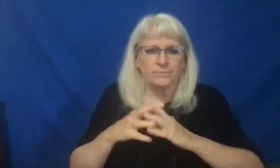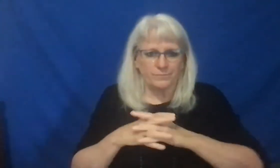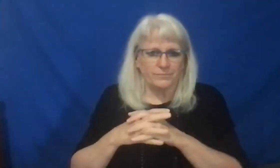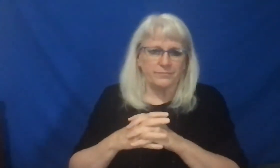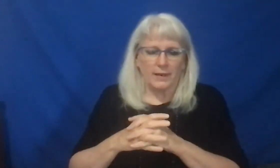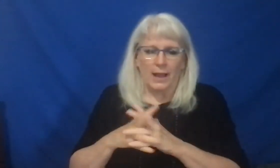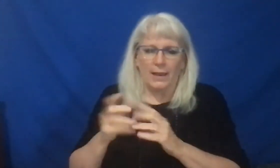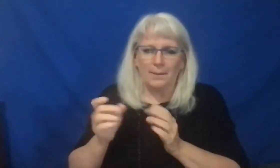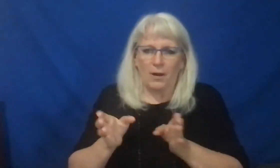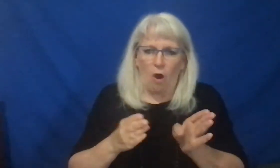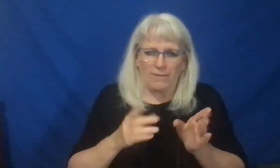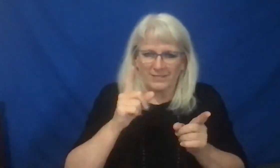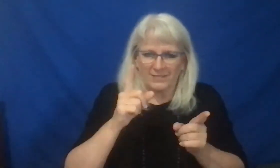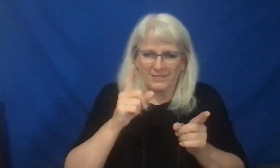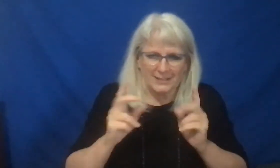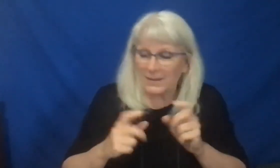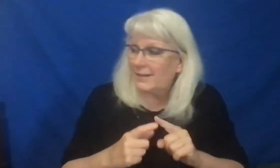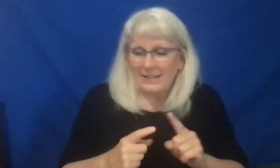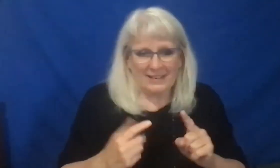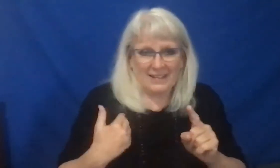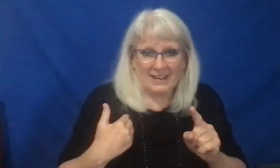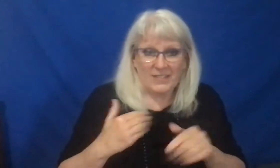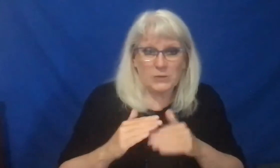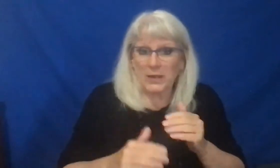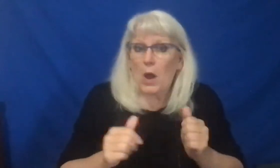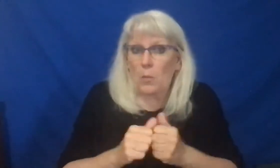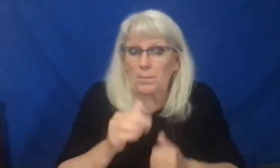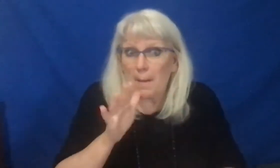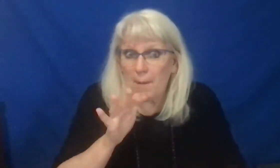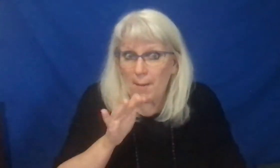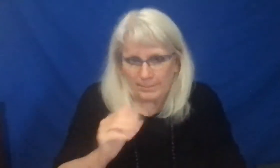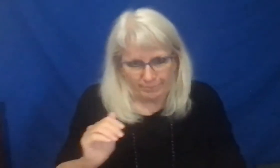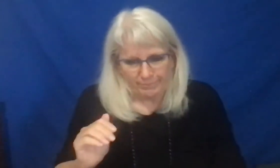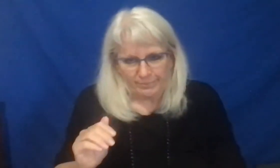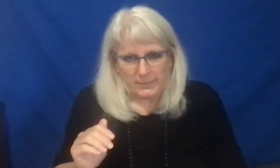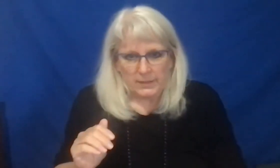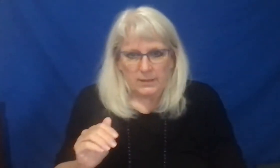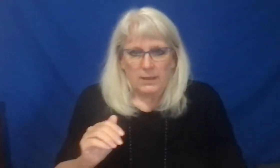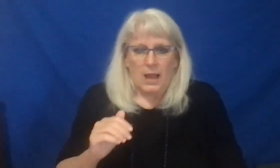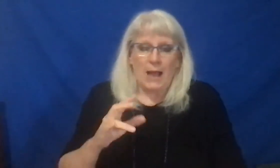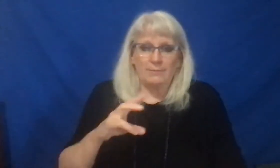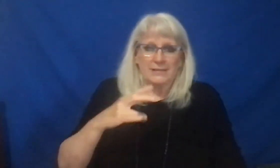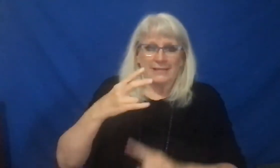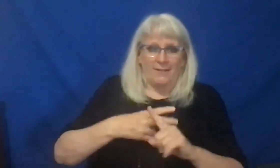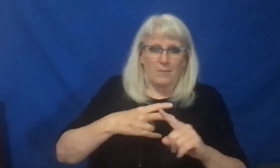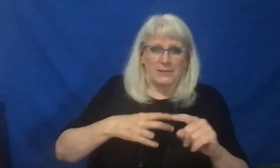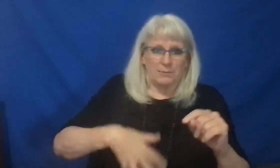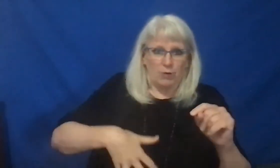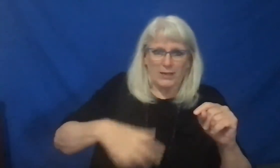quick. I spent the weekend with my mom who came up. I'm 7 months pregnant. I have a shelf right here you can't see, and we